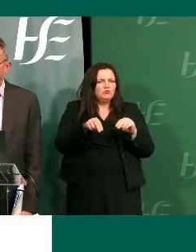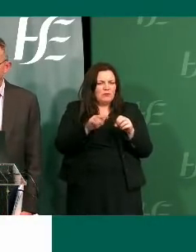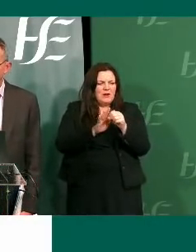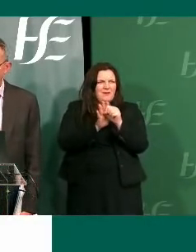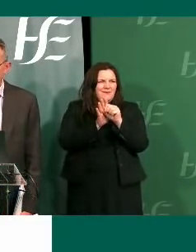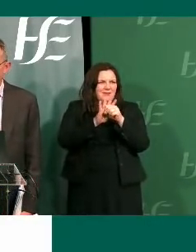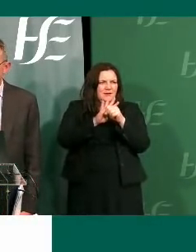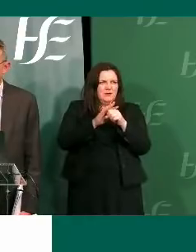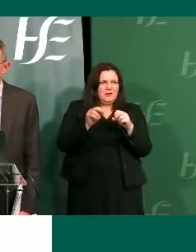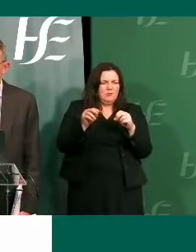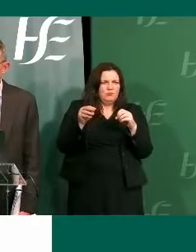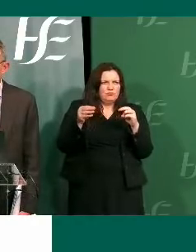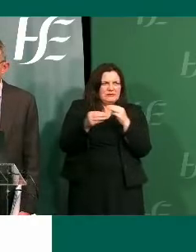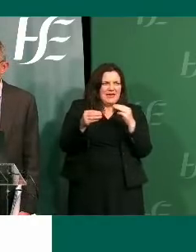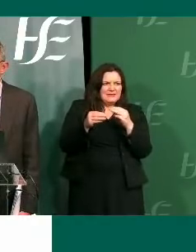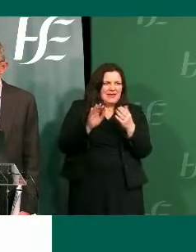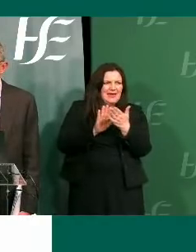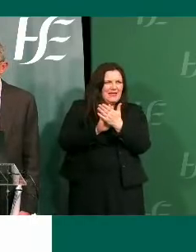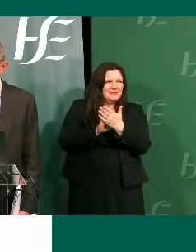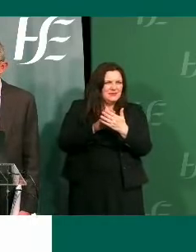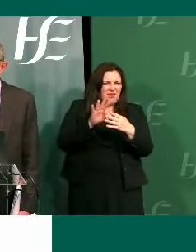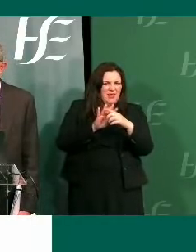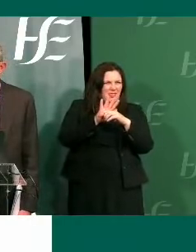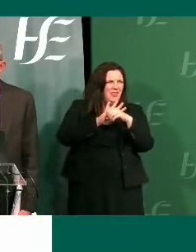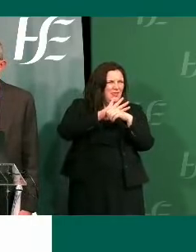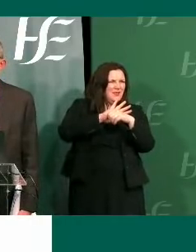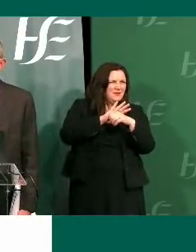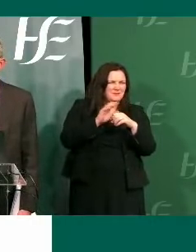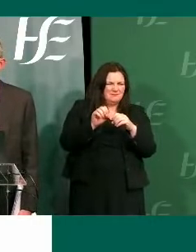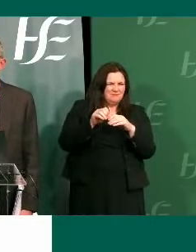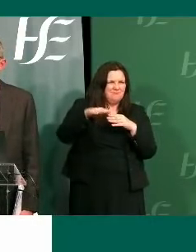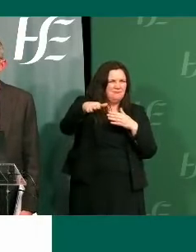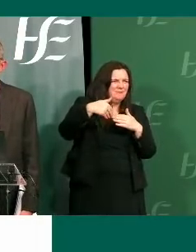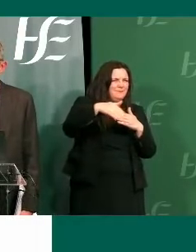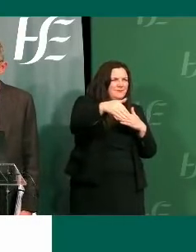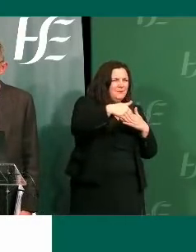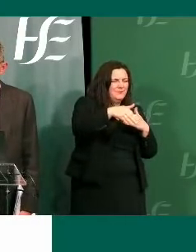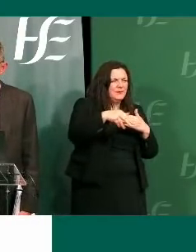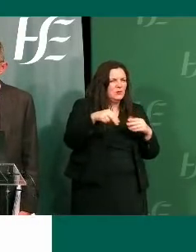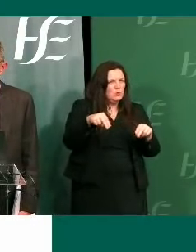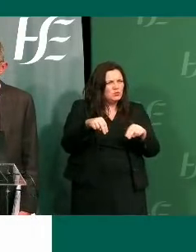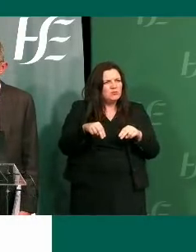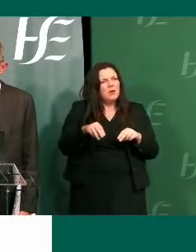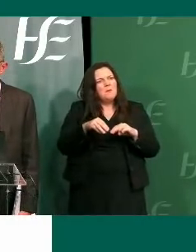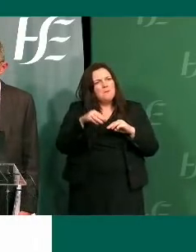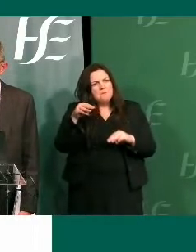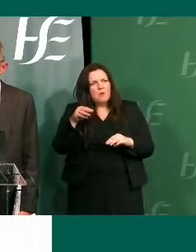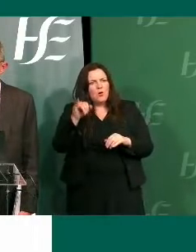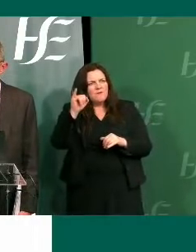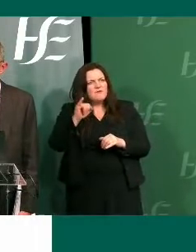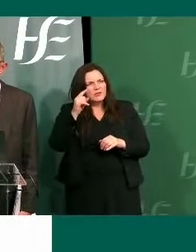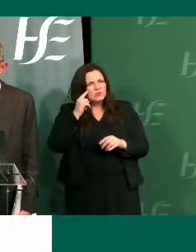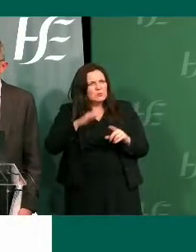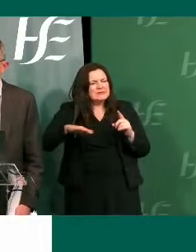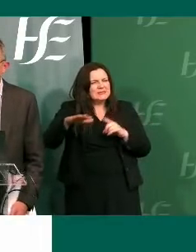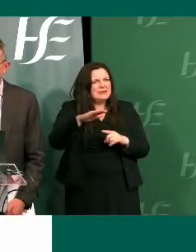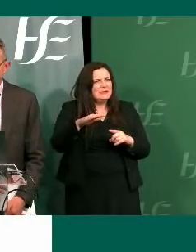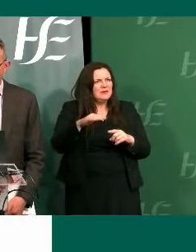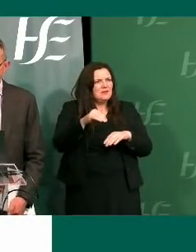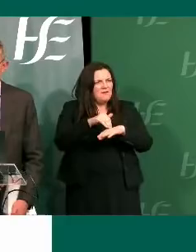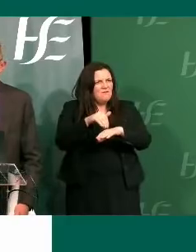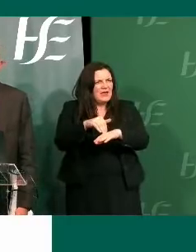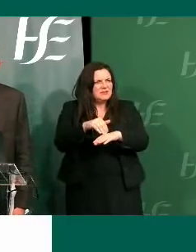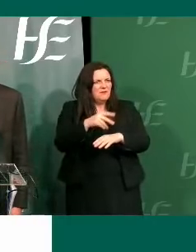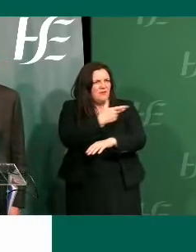protect against symptomatic infection, but they wane, and hence we see more infection in recent months as the effect of those